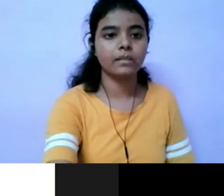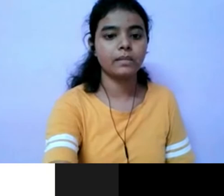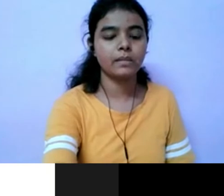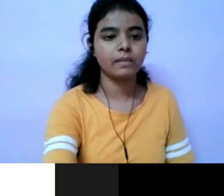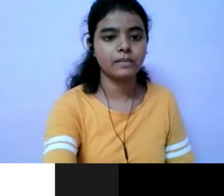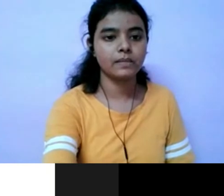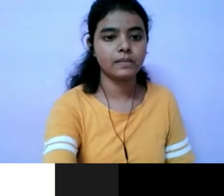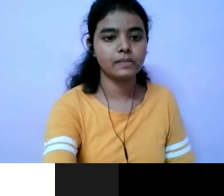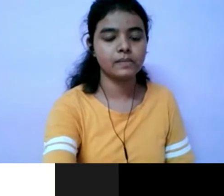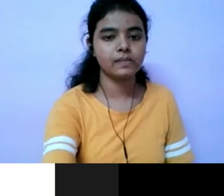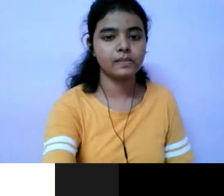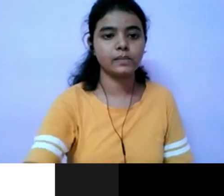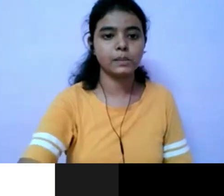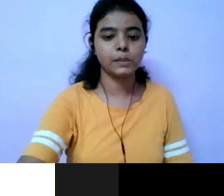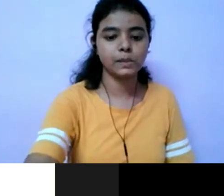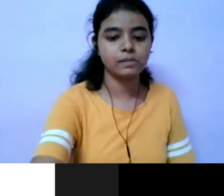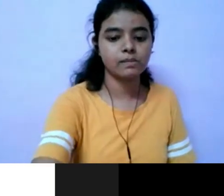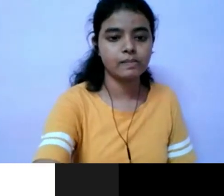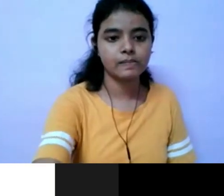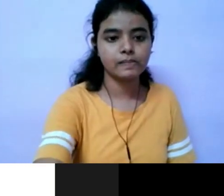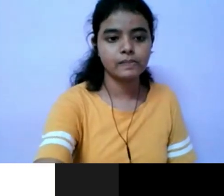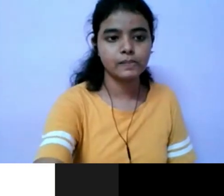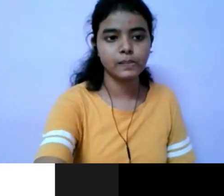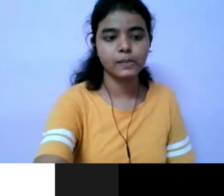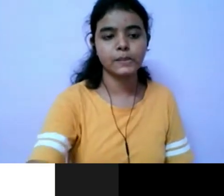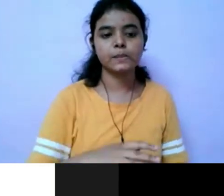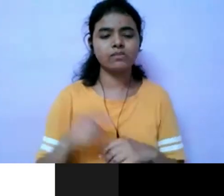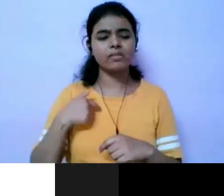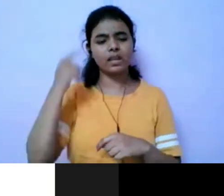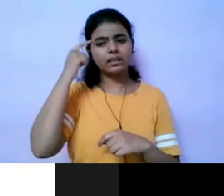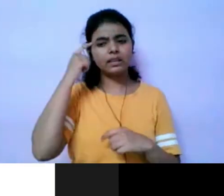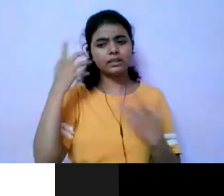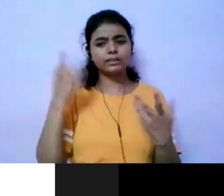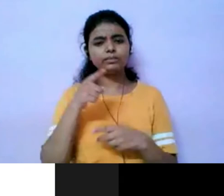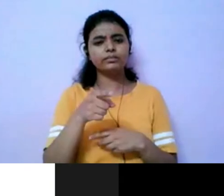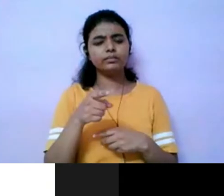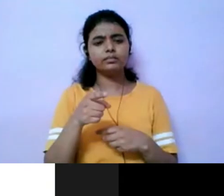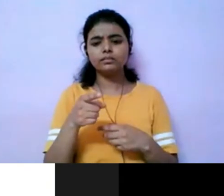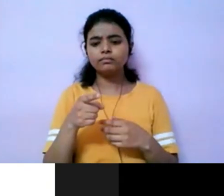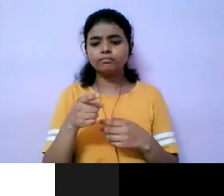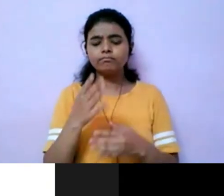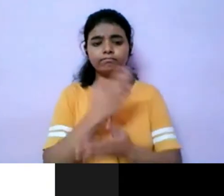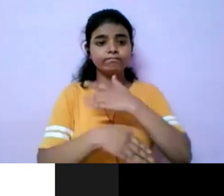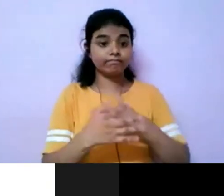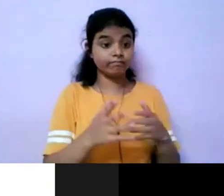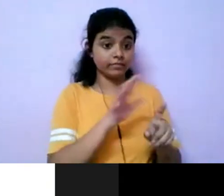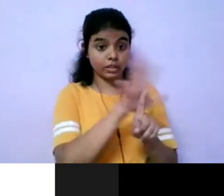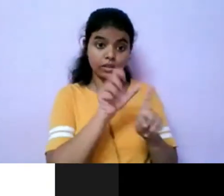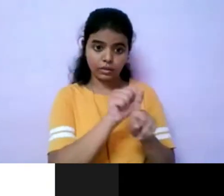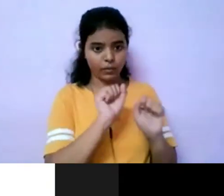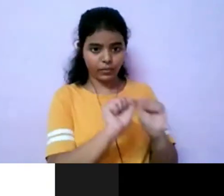richer. I've been wondering, what is it that you think that makes someone part of disability culture? I mean,